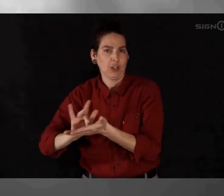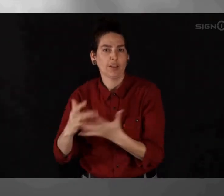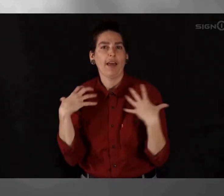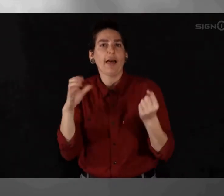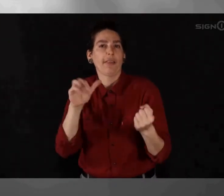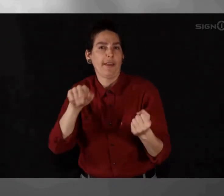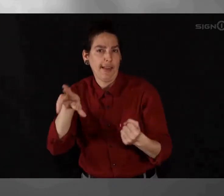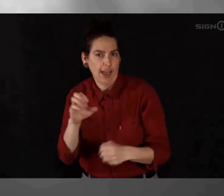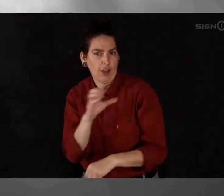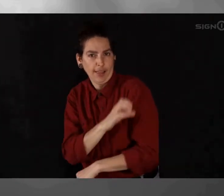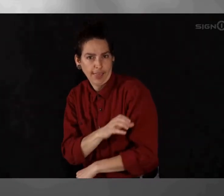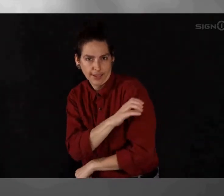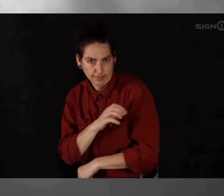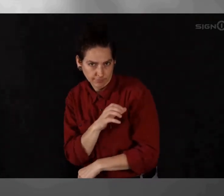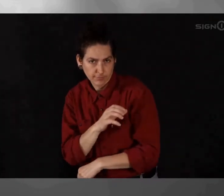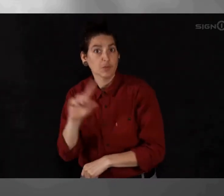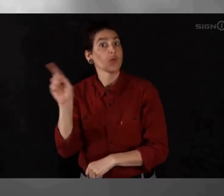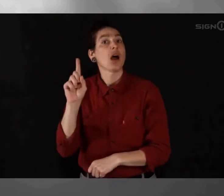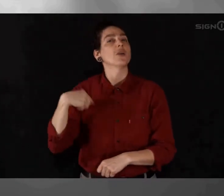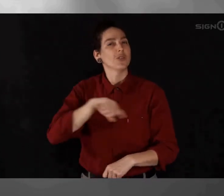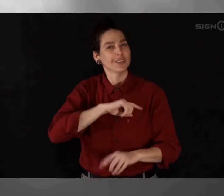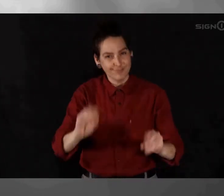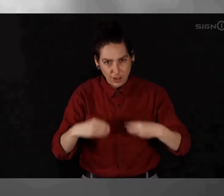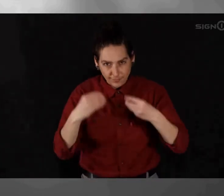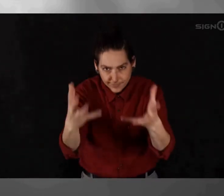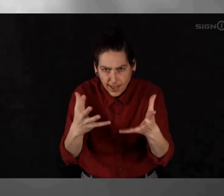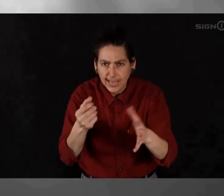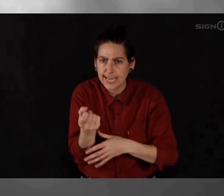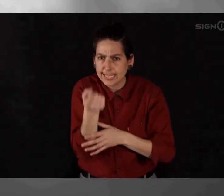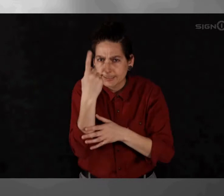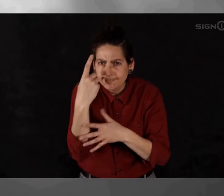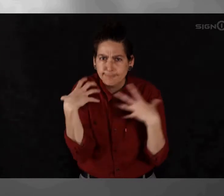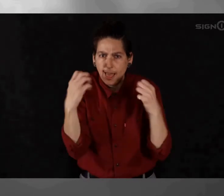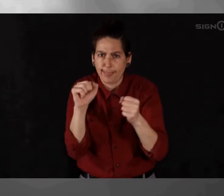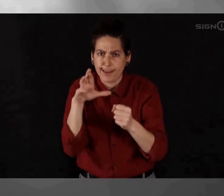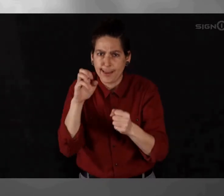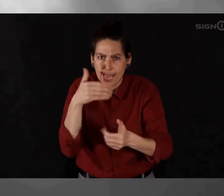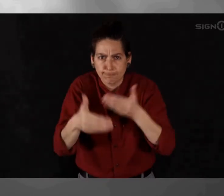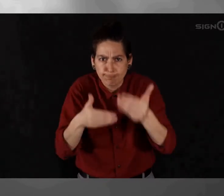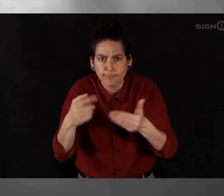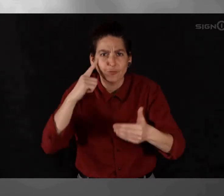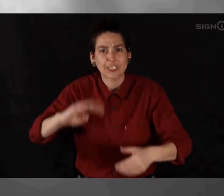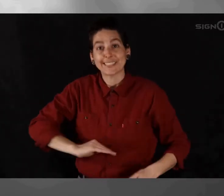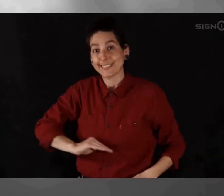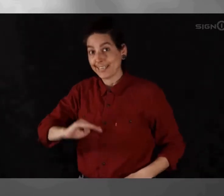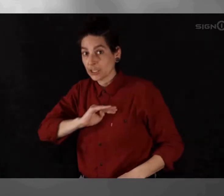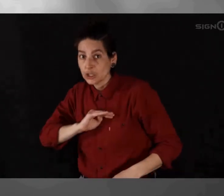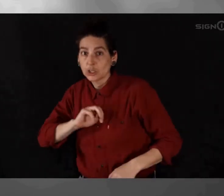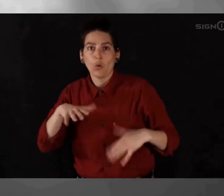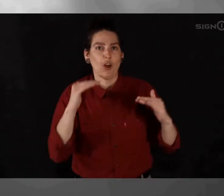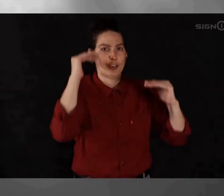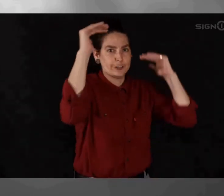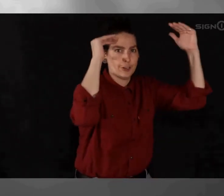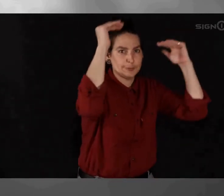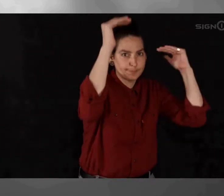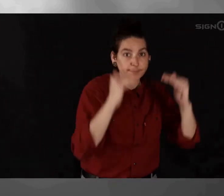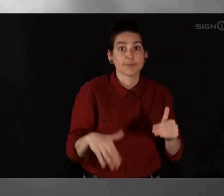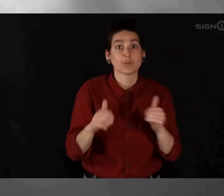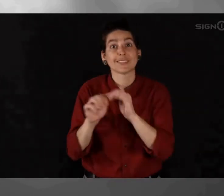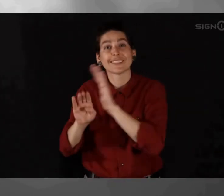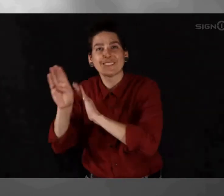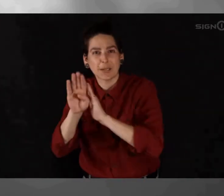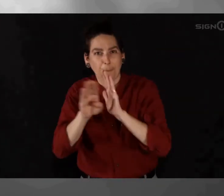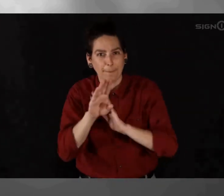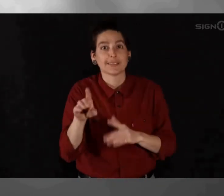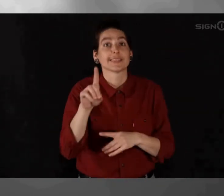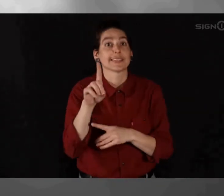Clinic, where we provide comprehensive healthcare services for teens and adults with developmental disabilities. So how